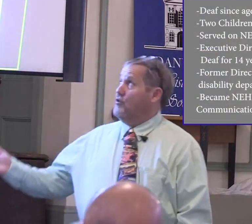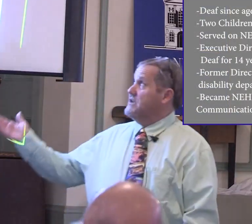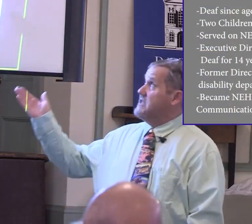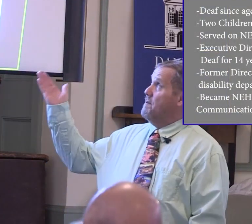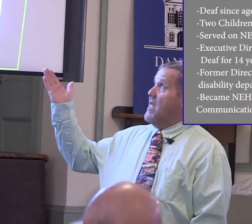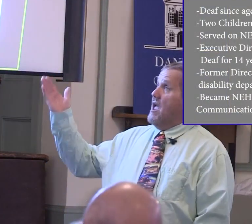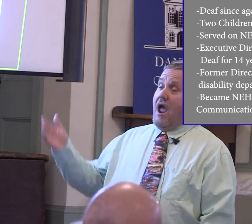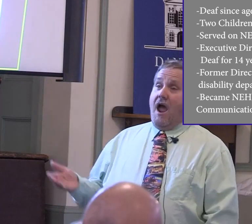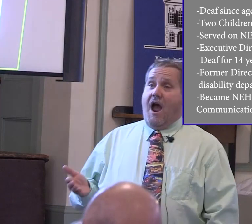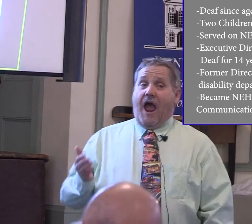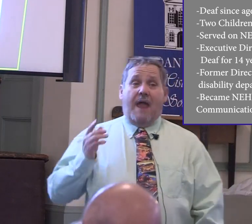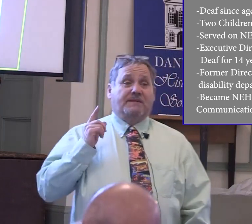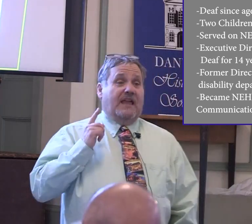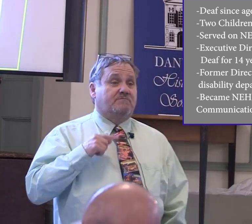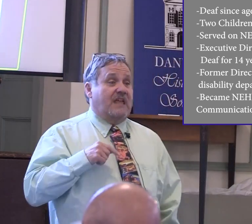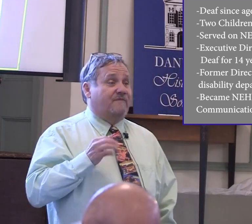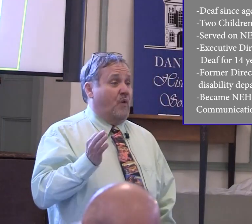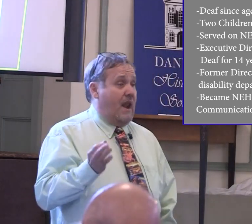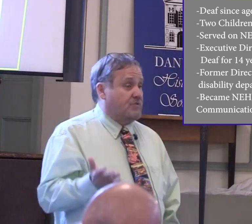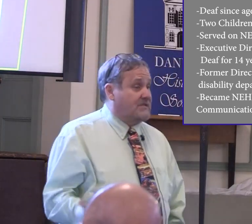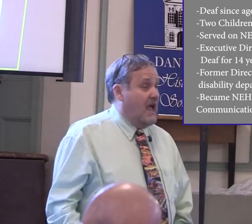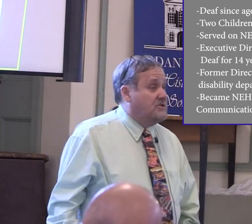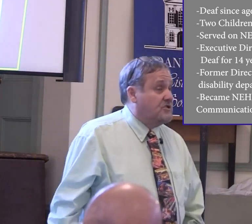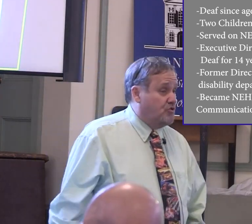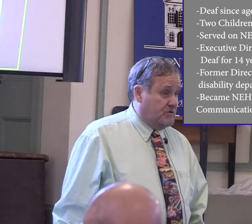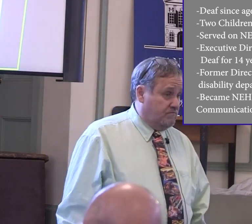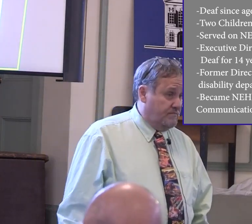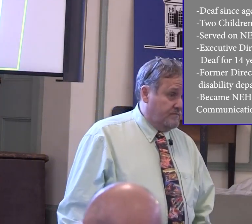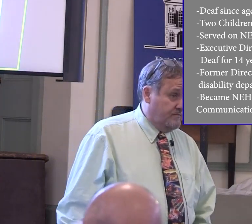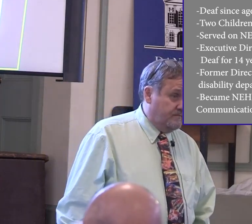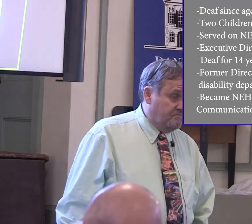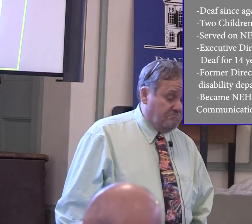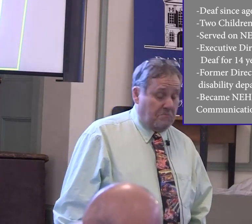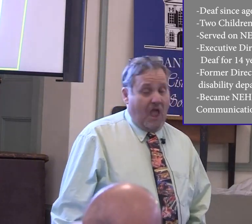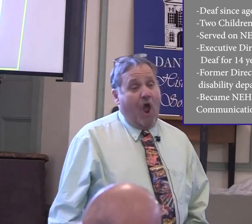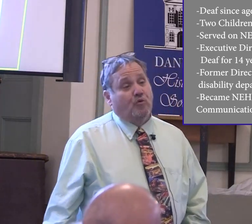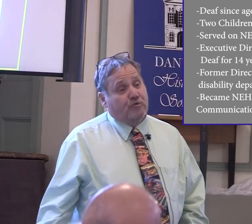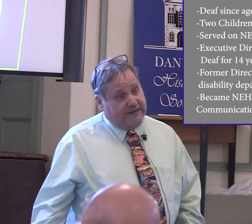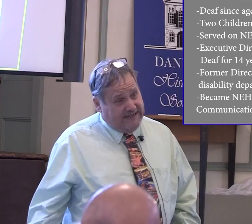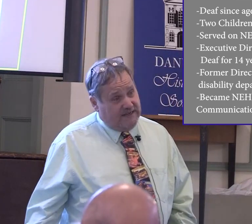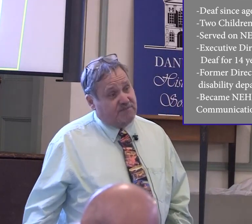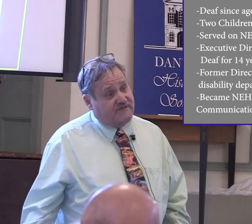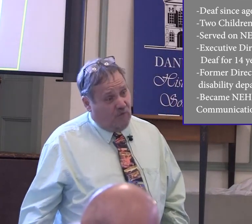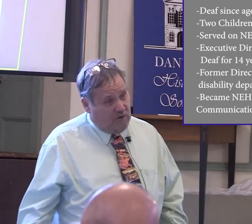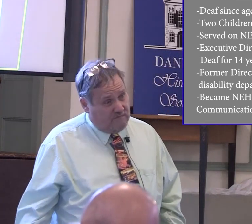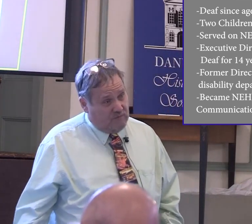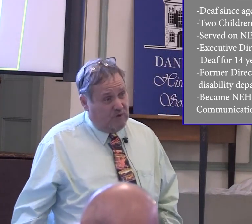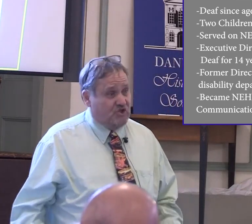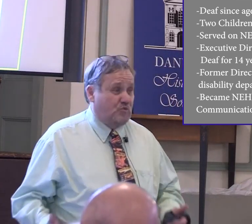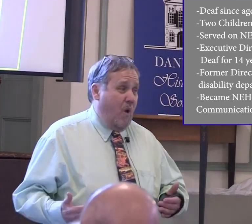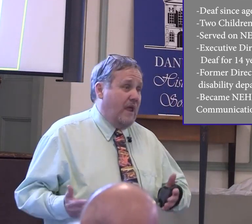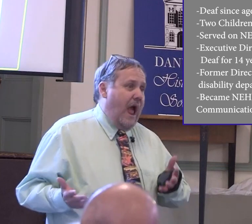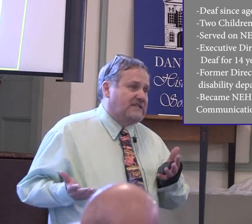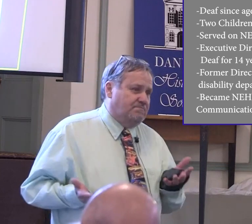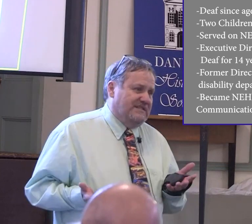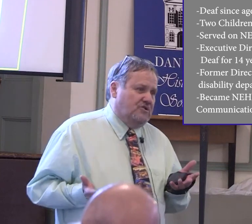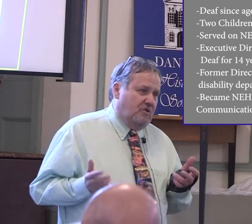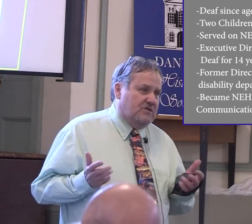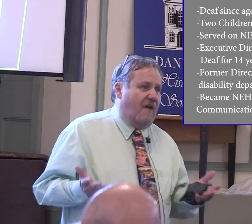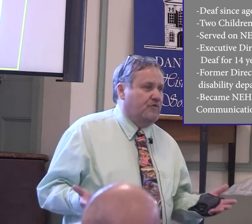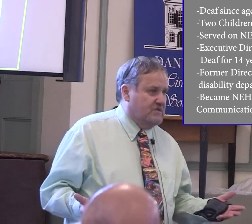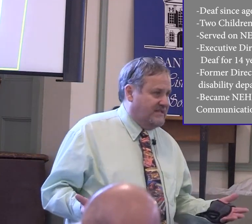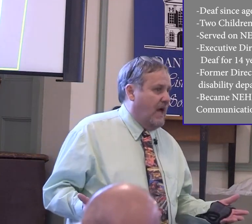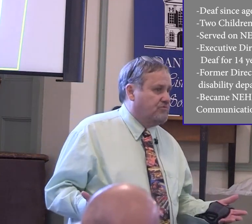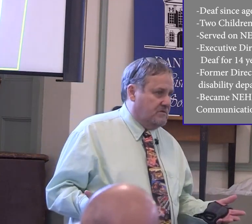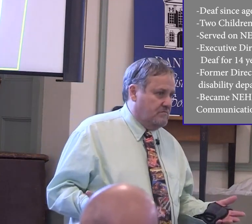So first, I became deaf when I was 9 years old. I could hear before, which is why I speak,